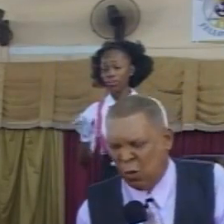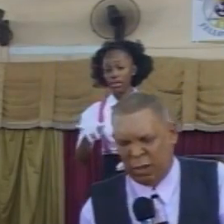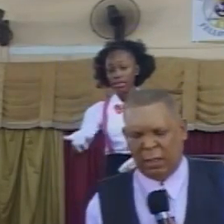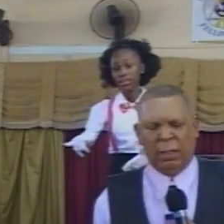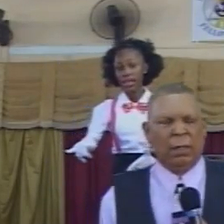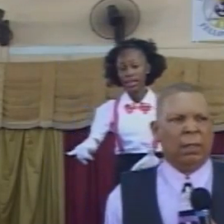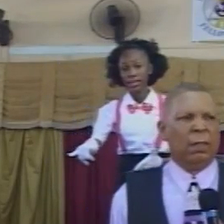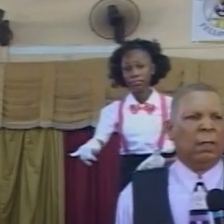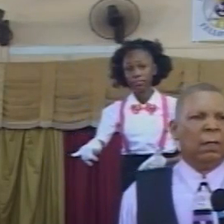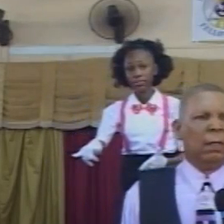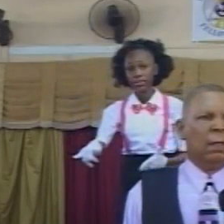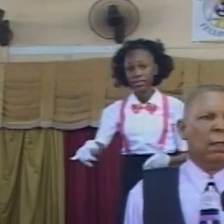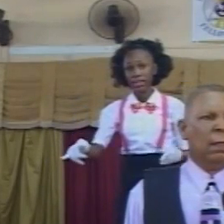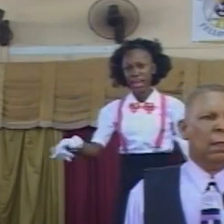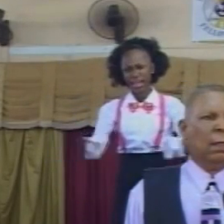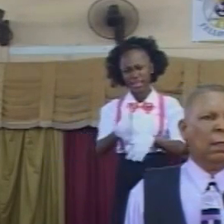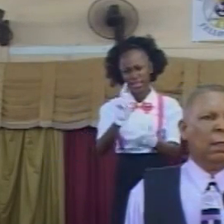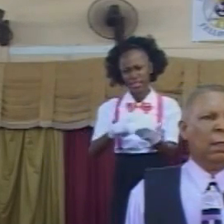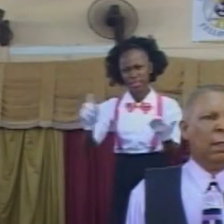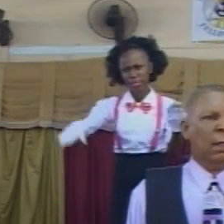to you.